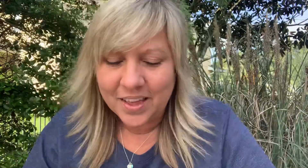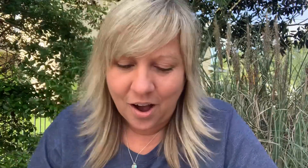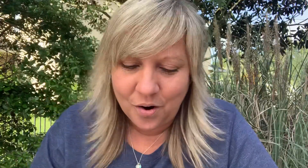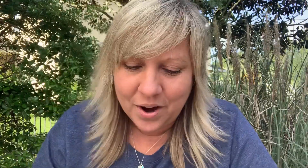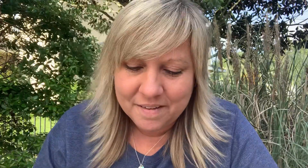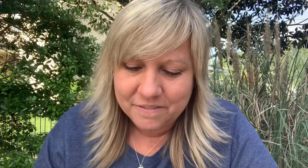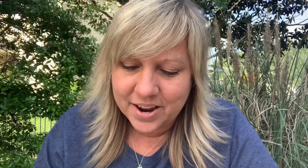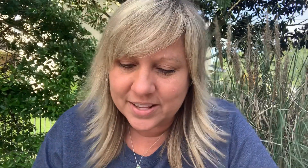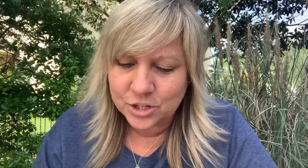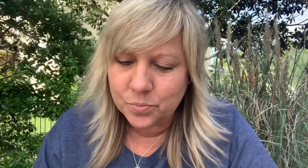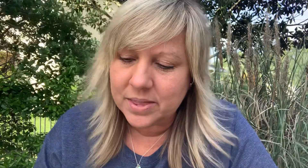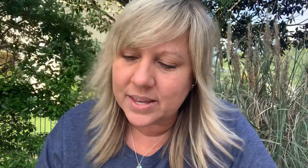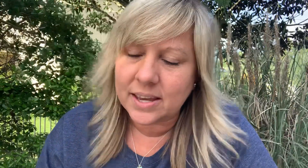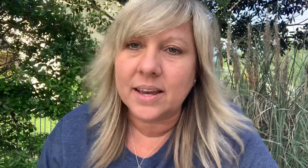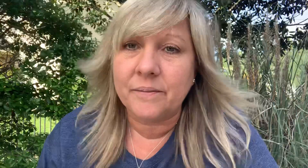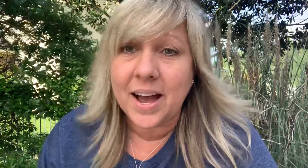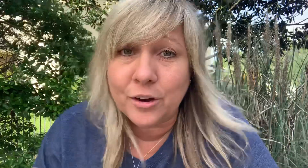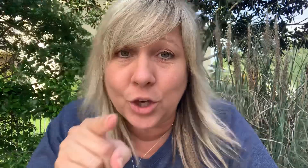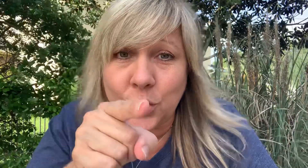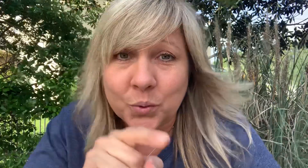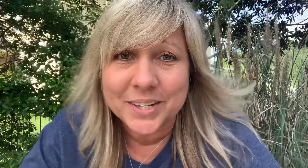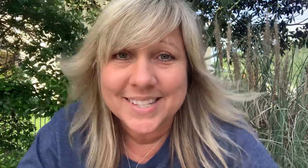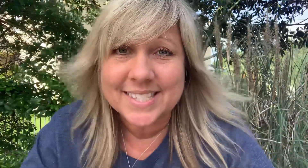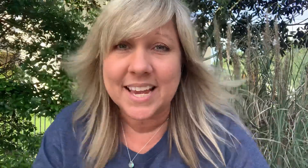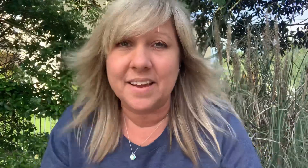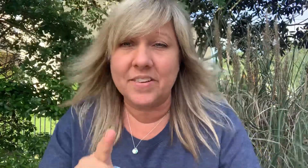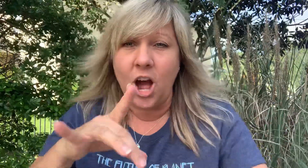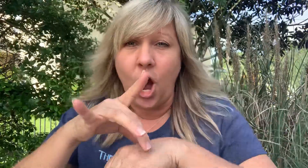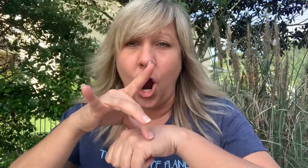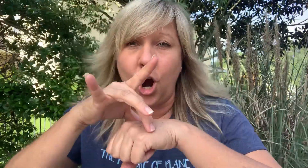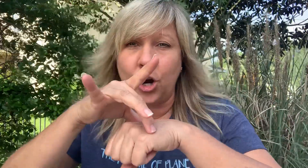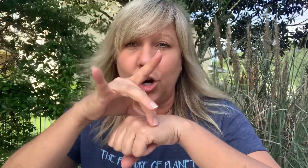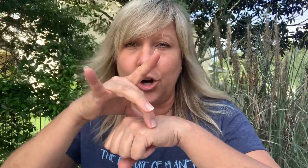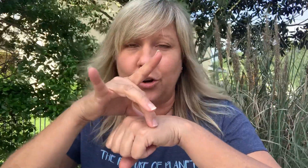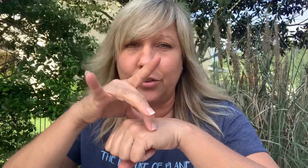All right, friends, you be thinking of how you can save our Earth